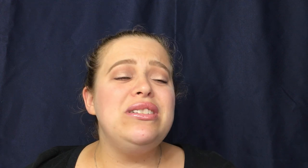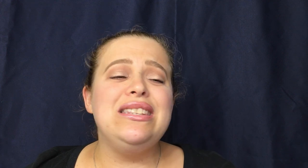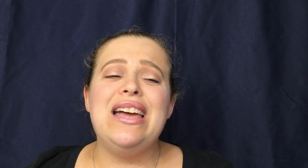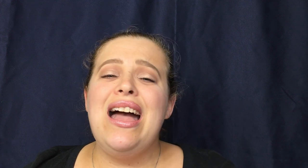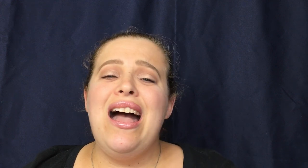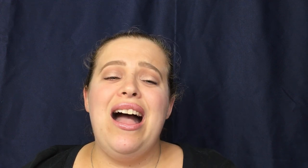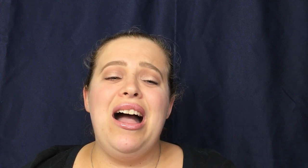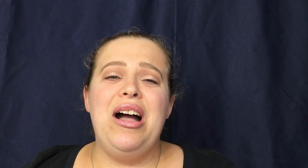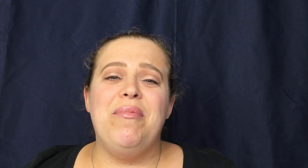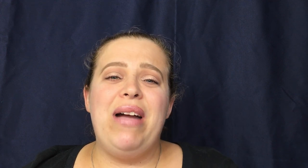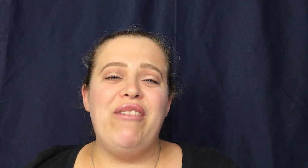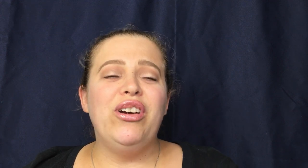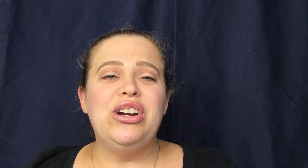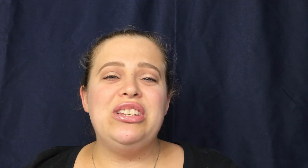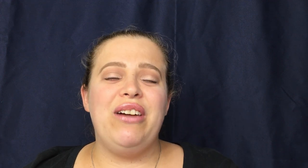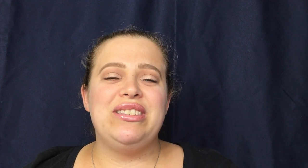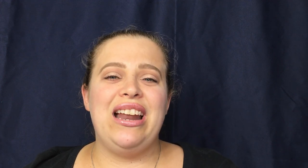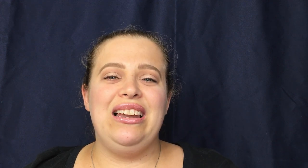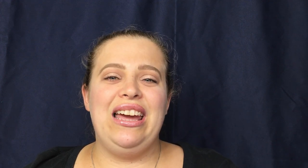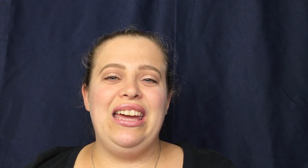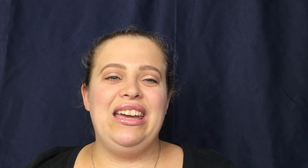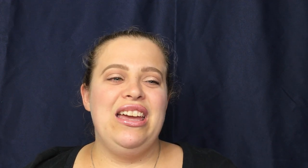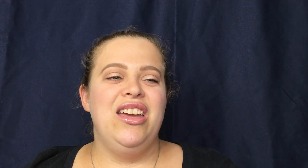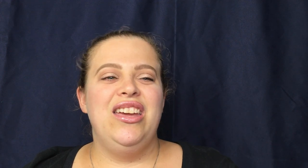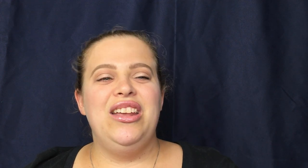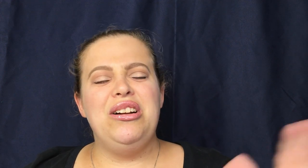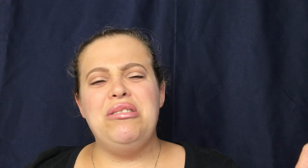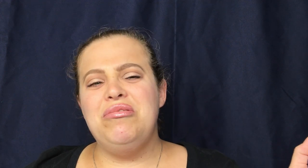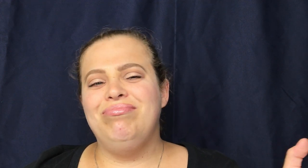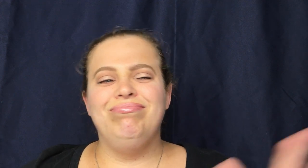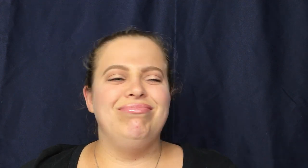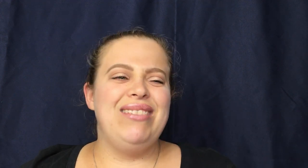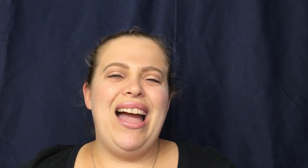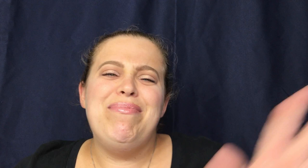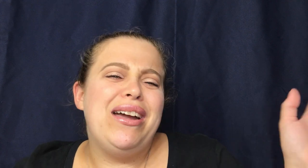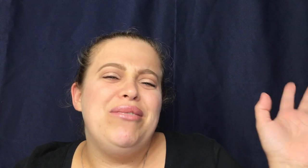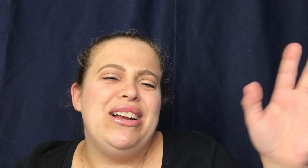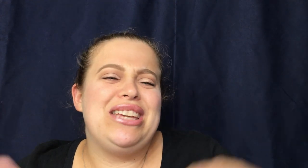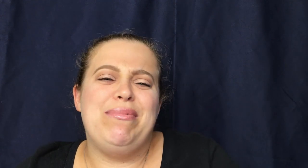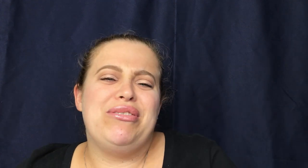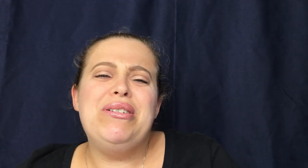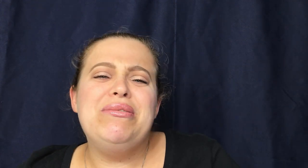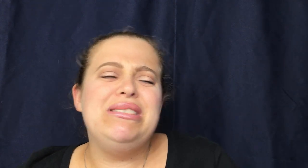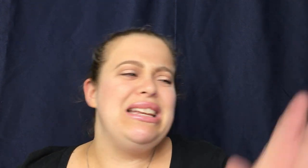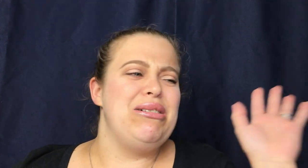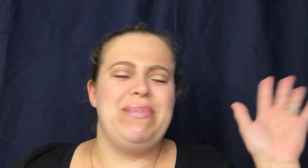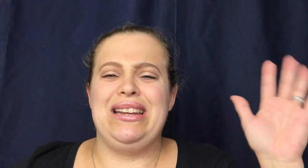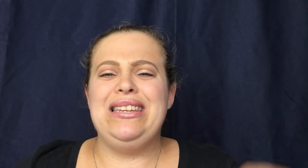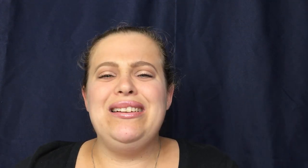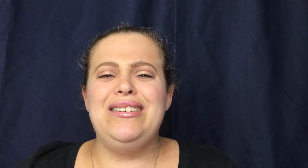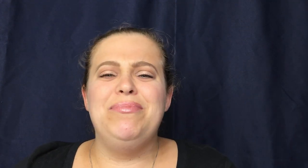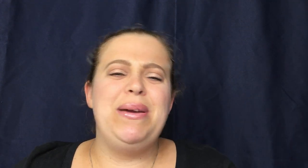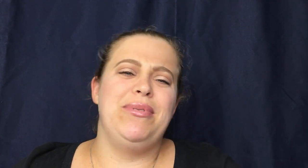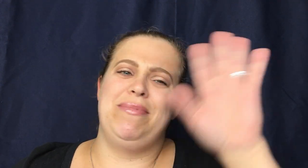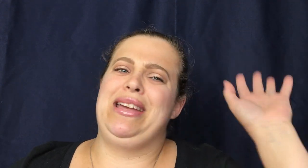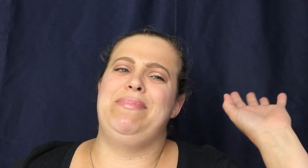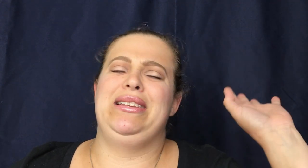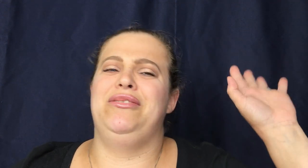Thrones. At first, I was kind of like, I'm not gonna watch Game of Thrones. Ain't no big deal. People are making a big deal